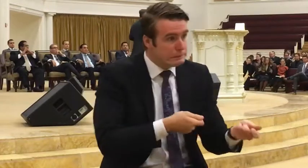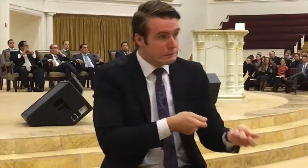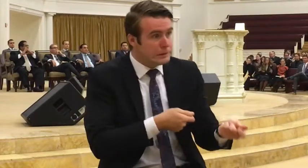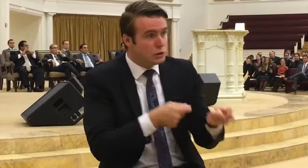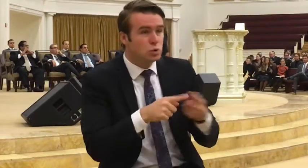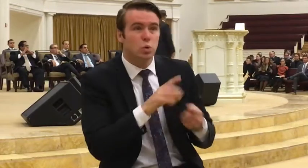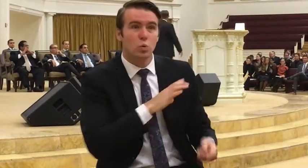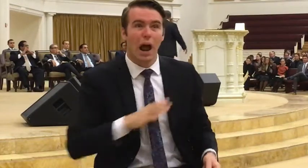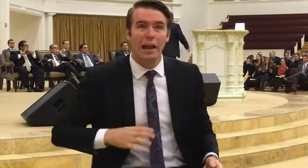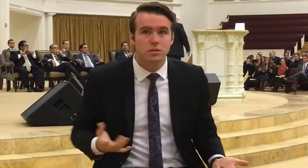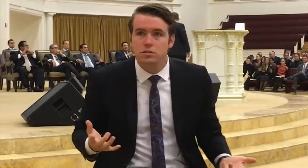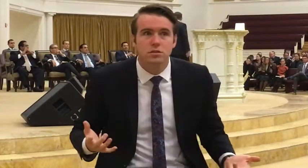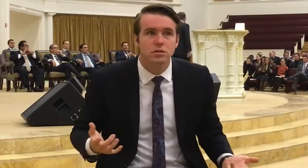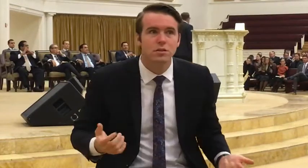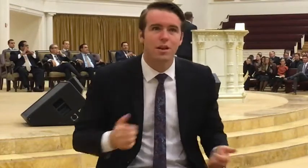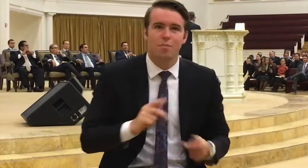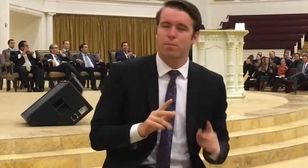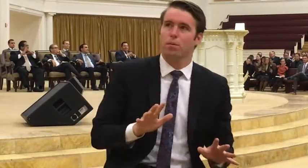Ooh.